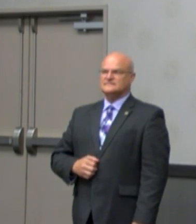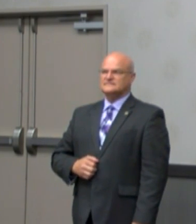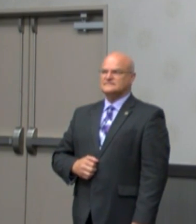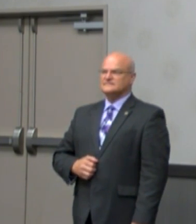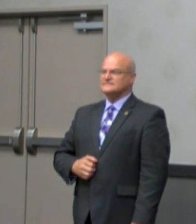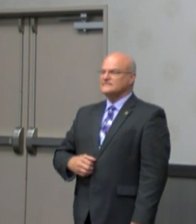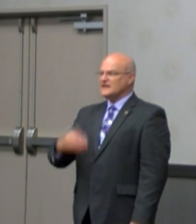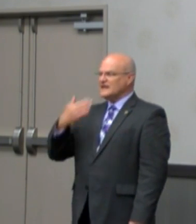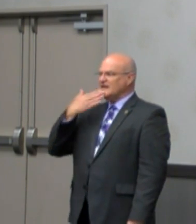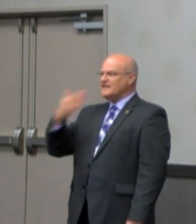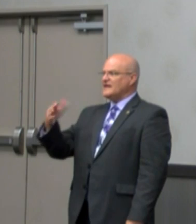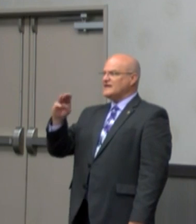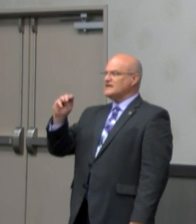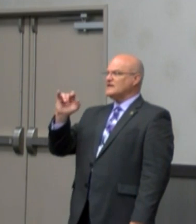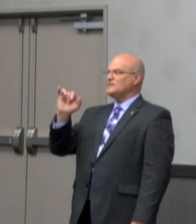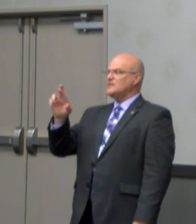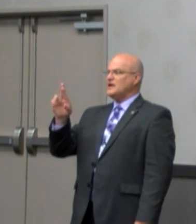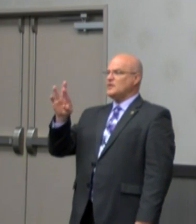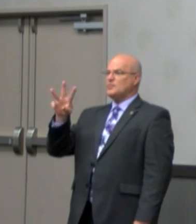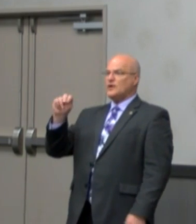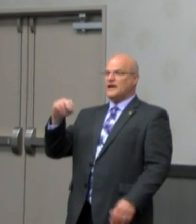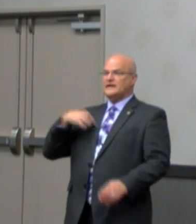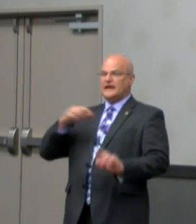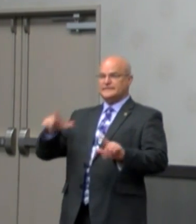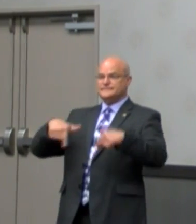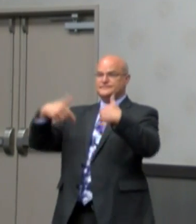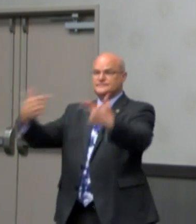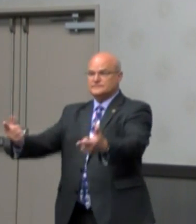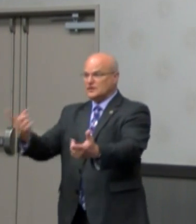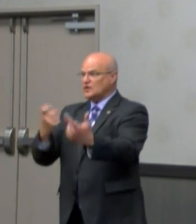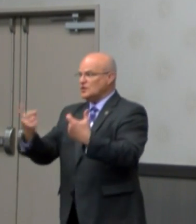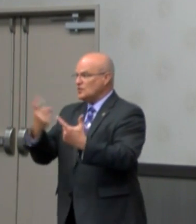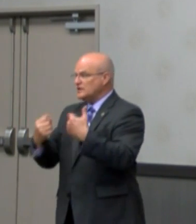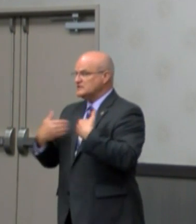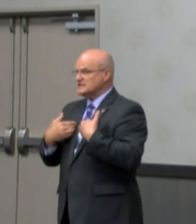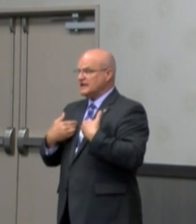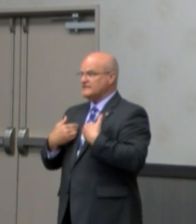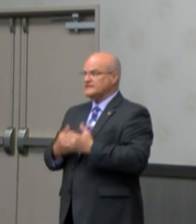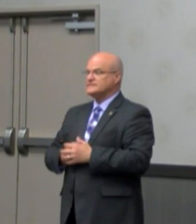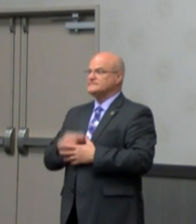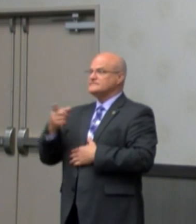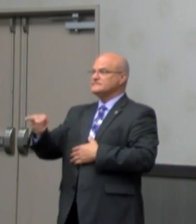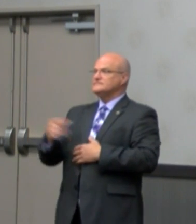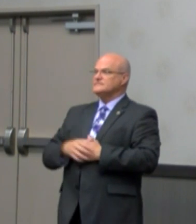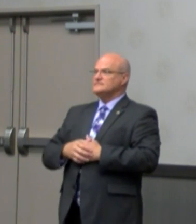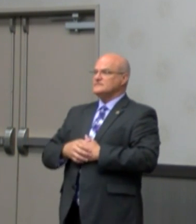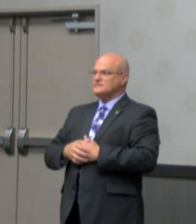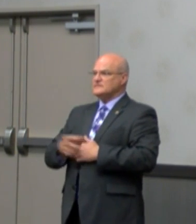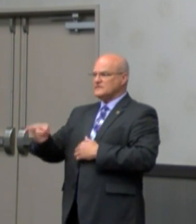Thank you, Mayor Brown. And with that, I'll turn it over to any questions from the media. Yes.